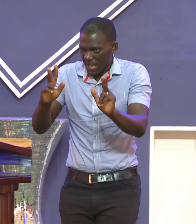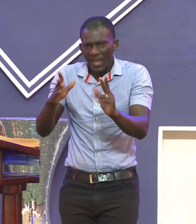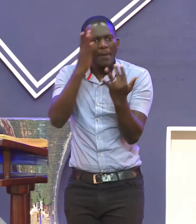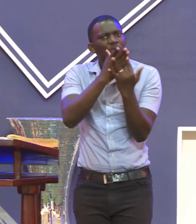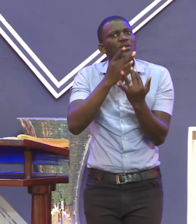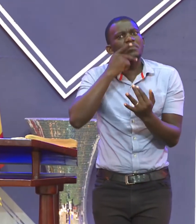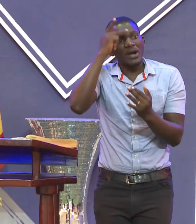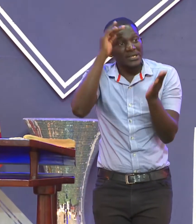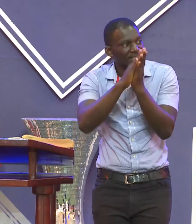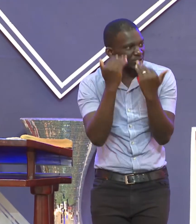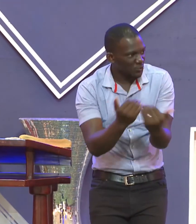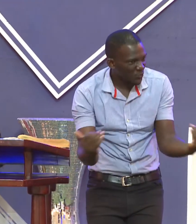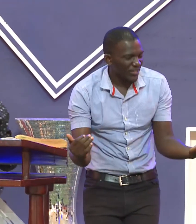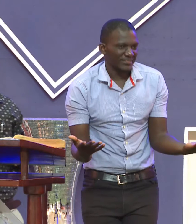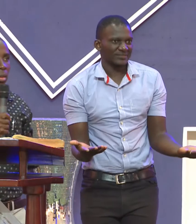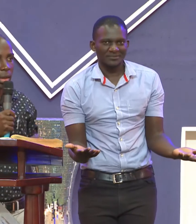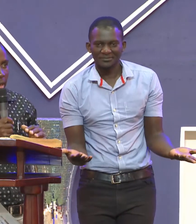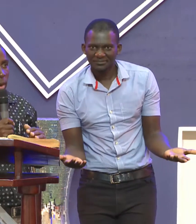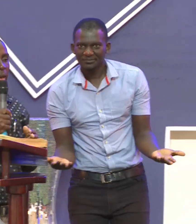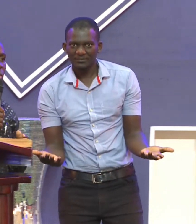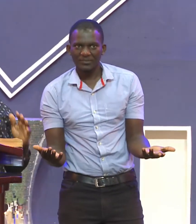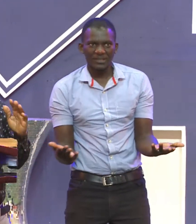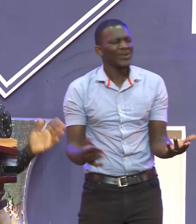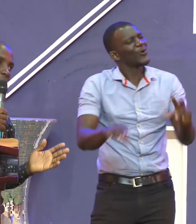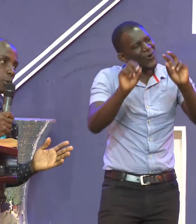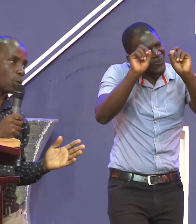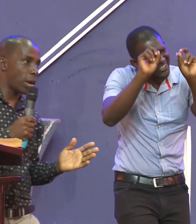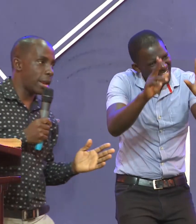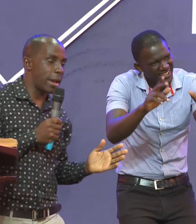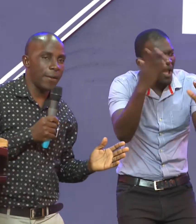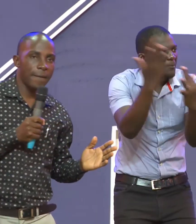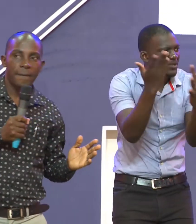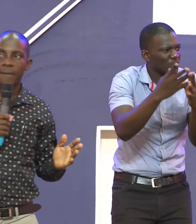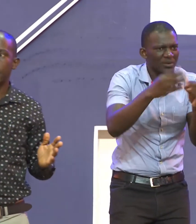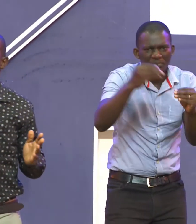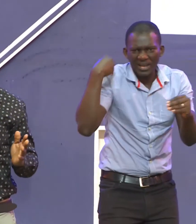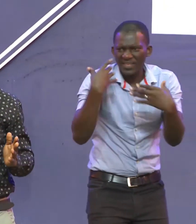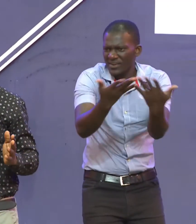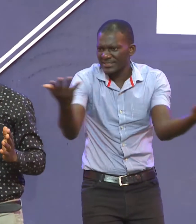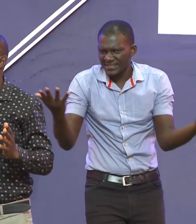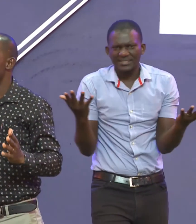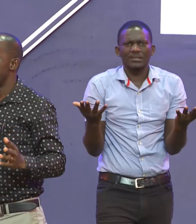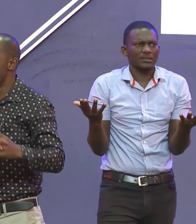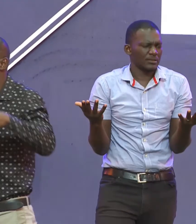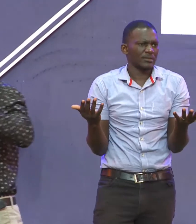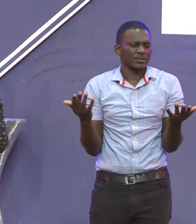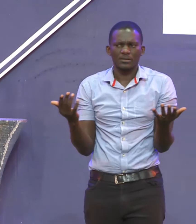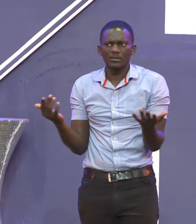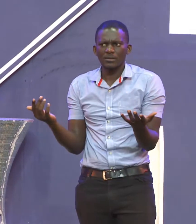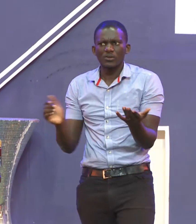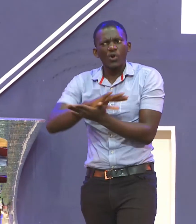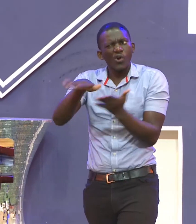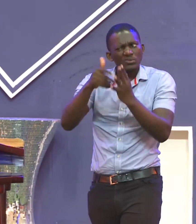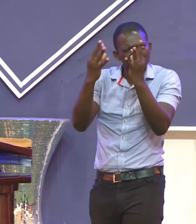n'abaana. Oh, let me say between a husband and a wife. Kale wakati w'owooluganda n'owooluganda. Oh, let me say between a brother and a brother. Bino